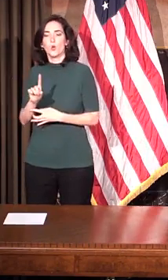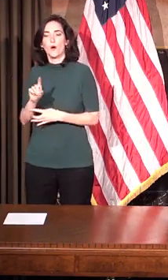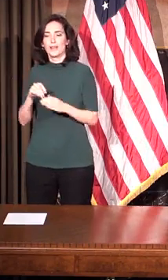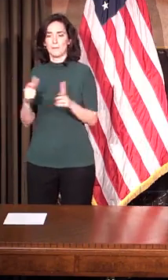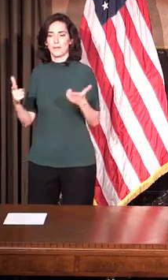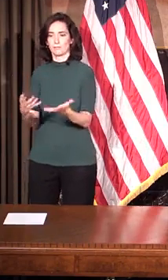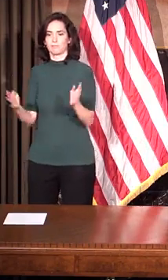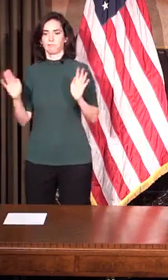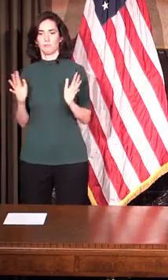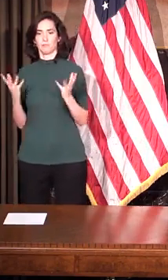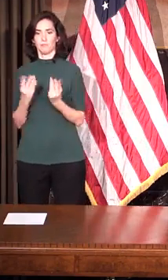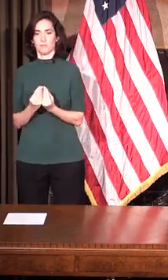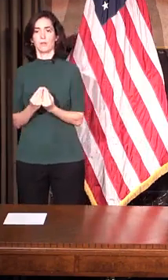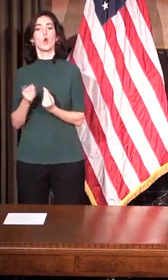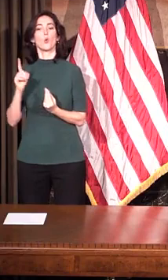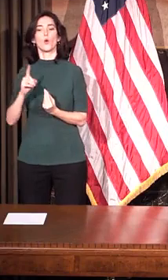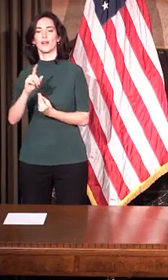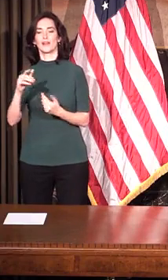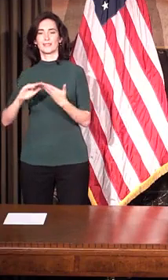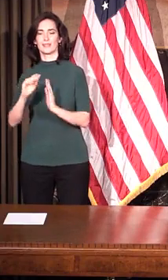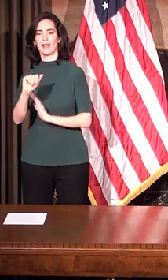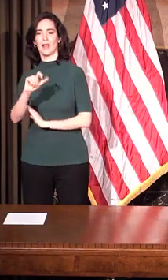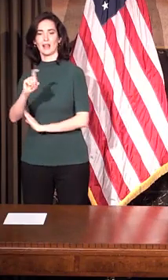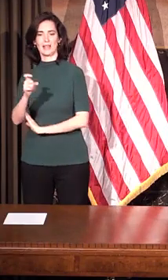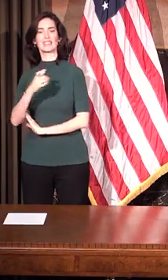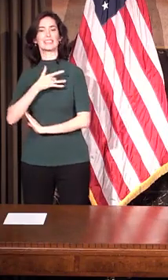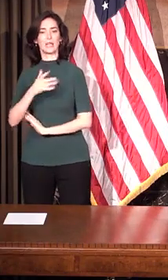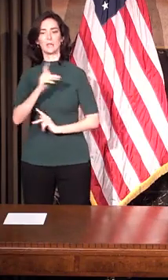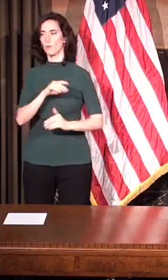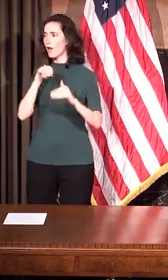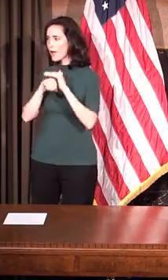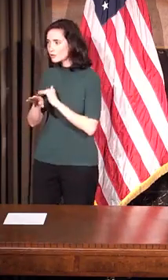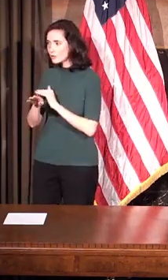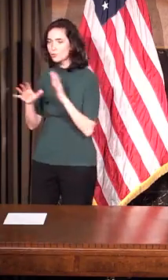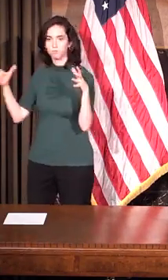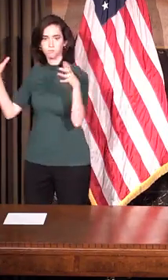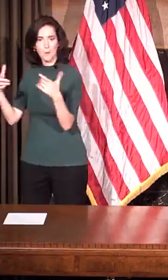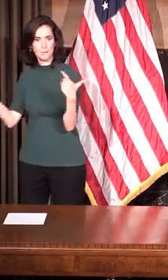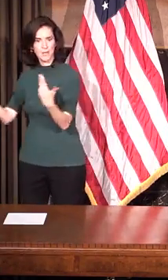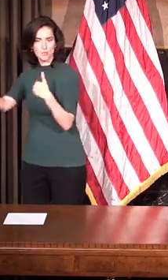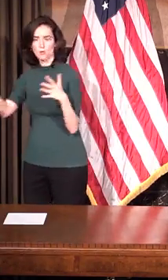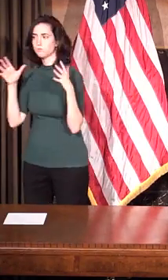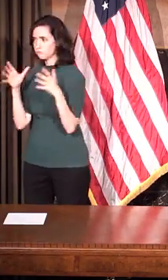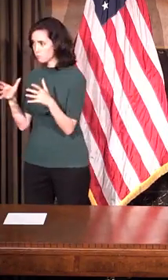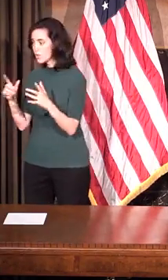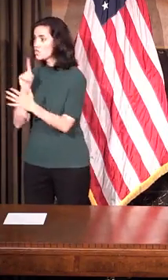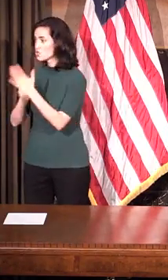center, so people can check in there and then be moved to a non-congregant shelter, a hotel.